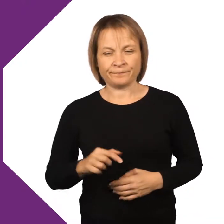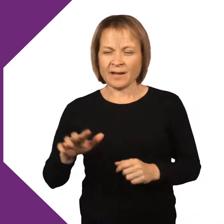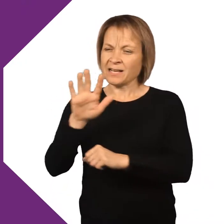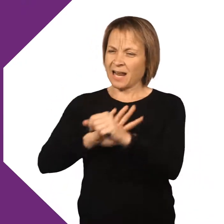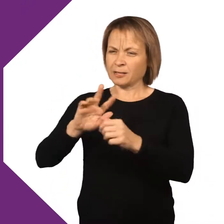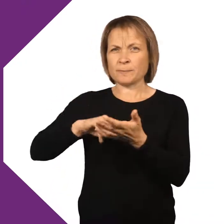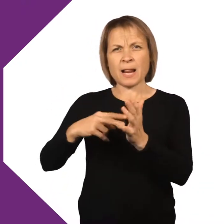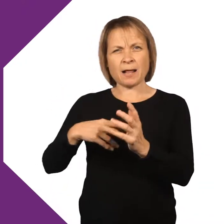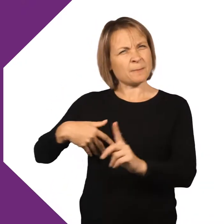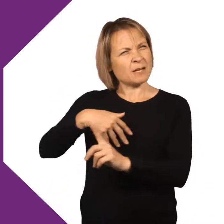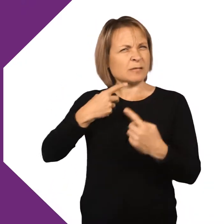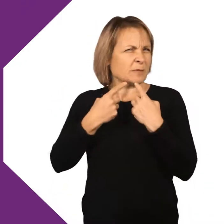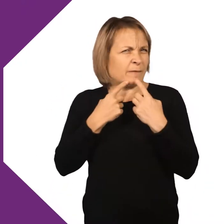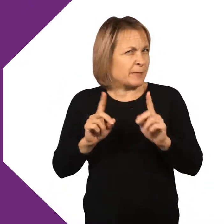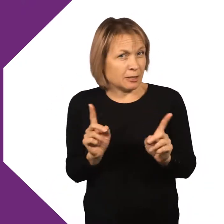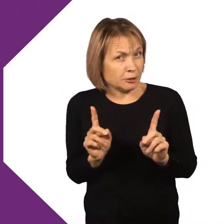Context Background Statement